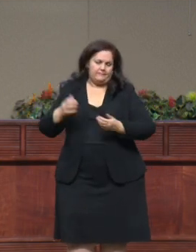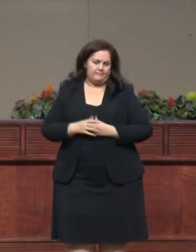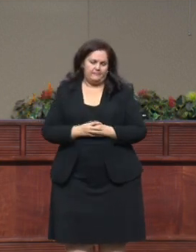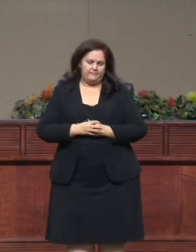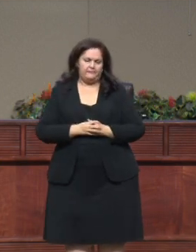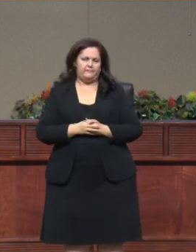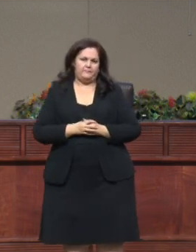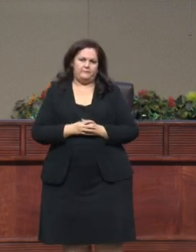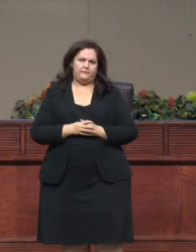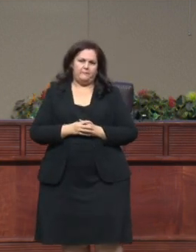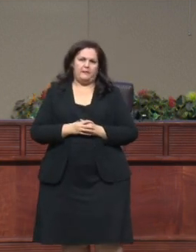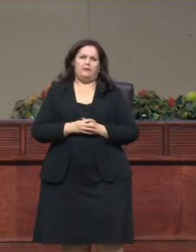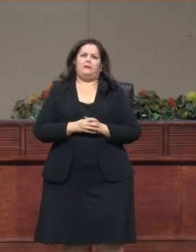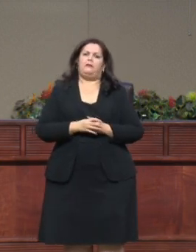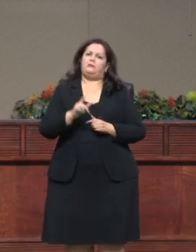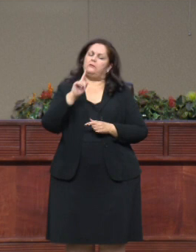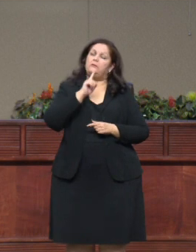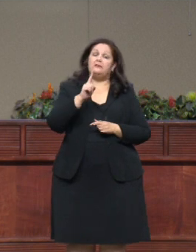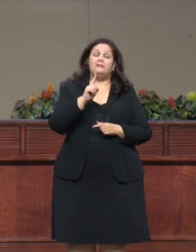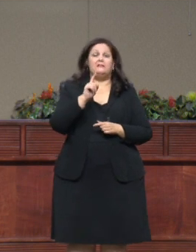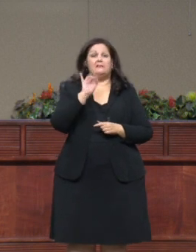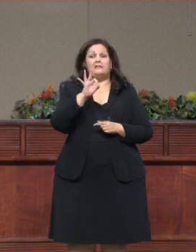It's a multi-billion-dollar